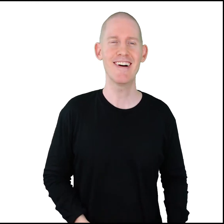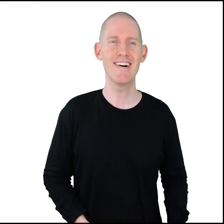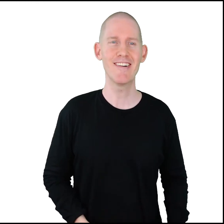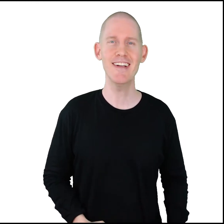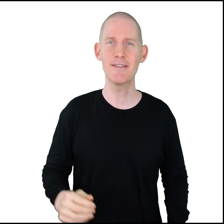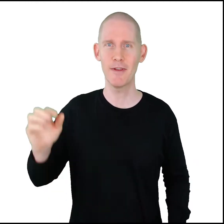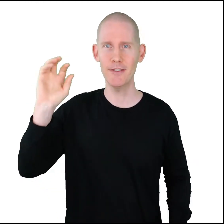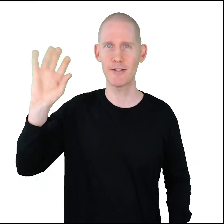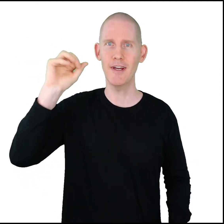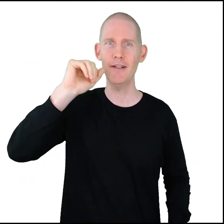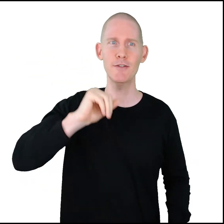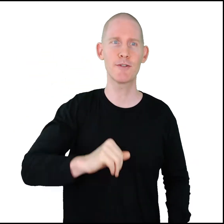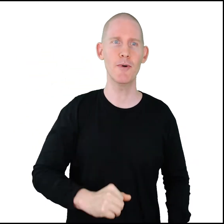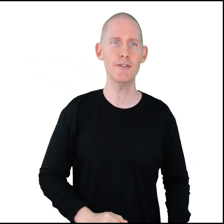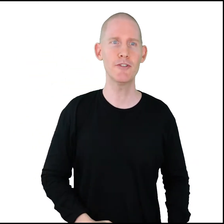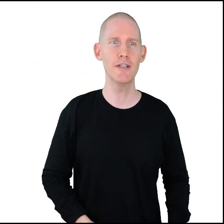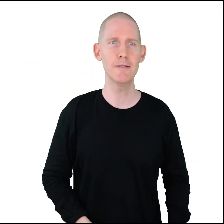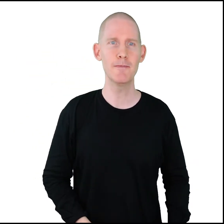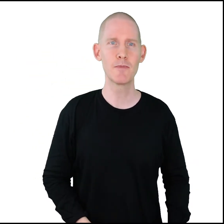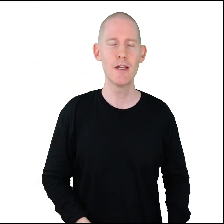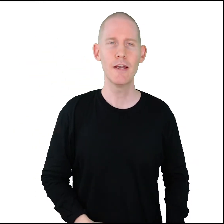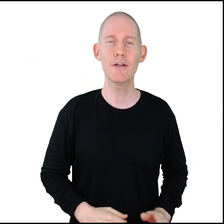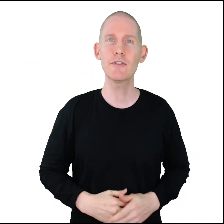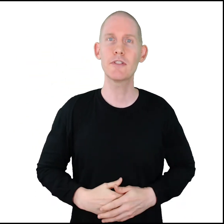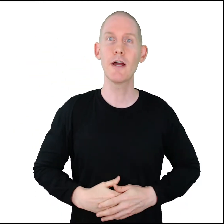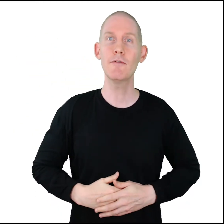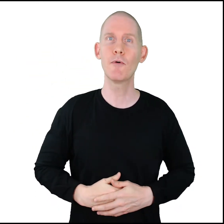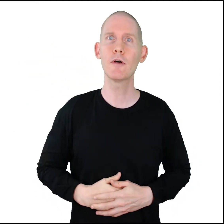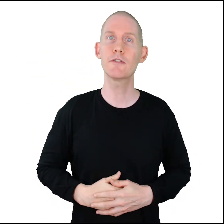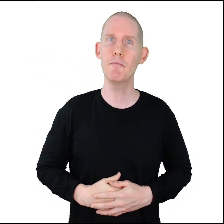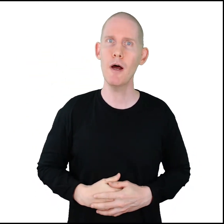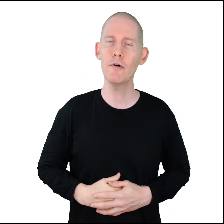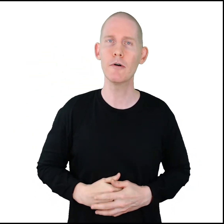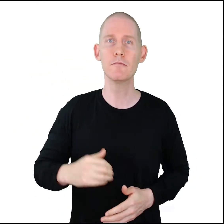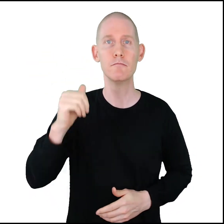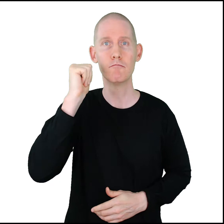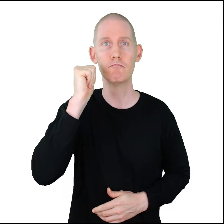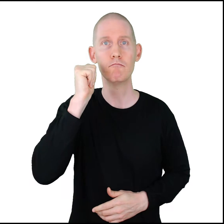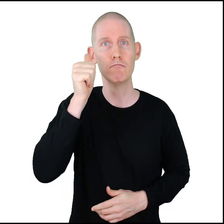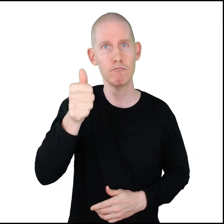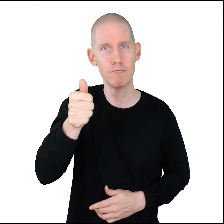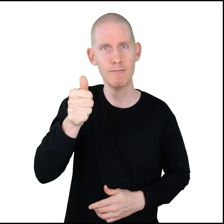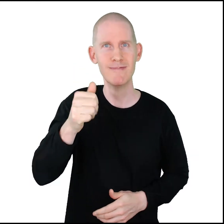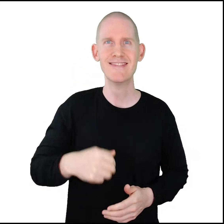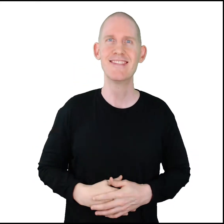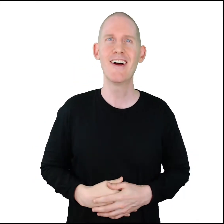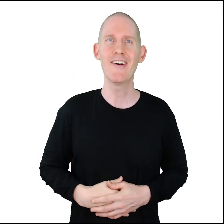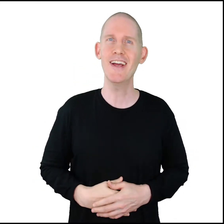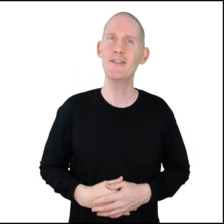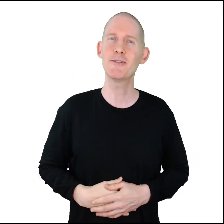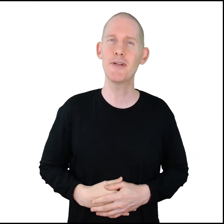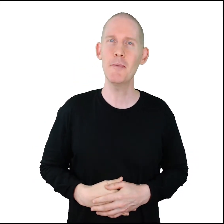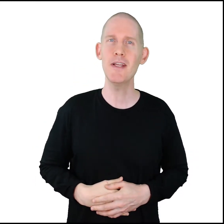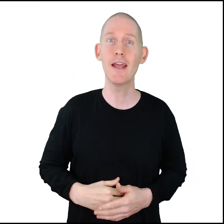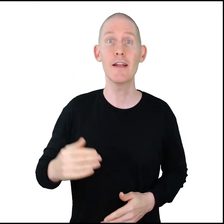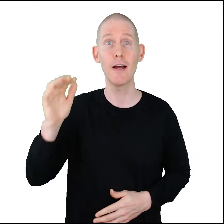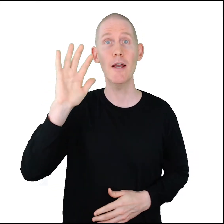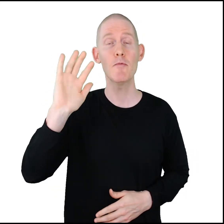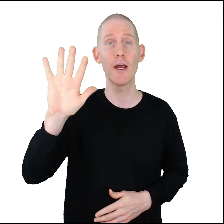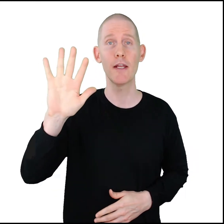All right, let's sign this question. Here's the sign for tomorrow. All right, use your dominant hand. I'm